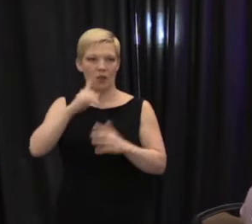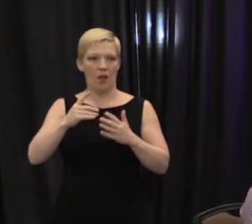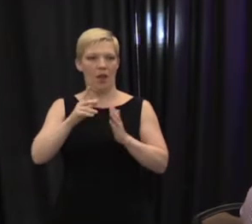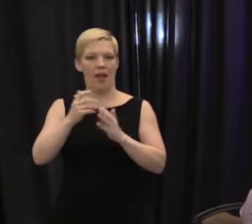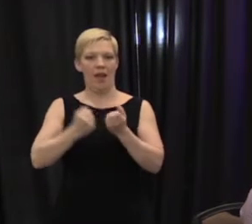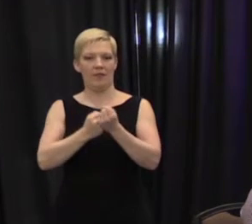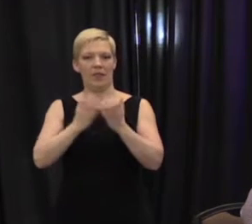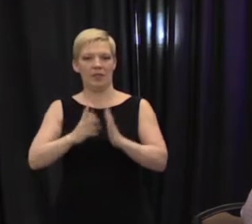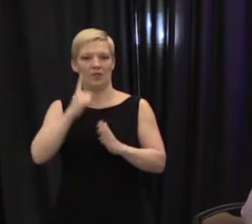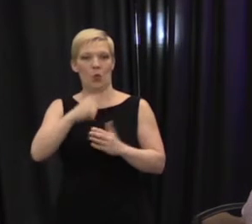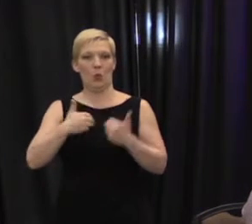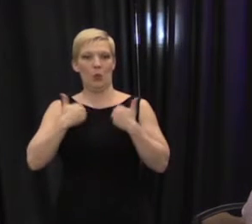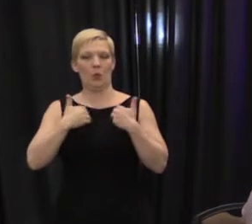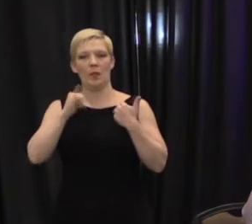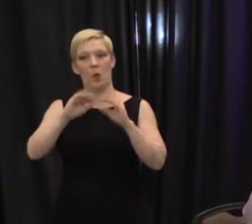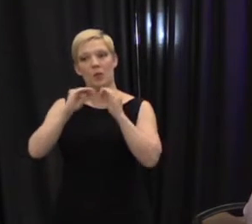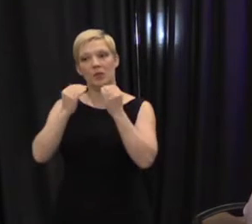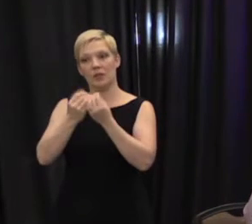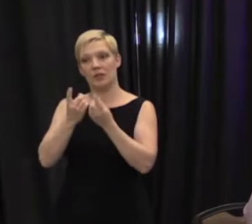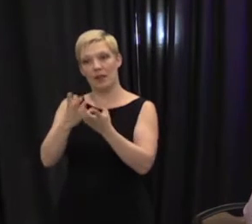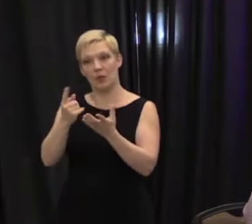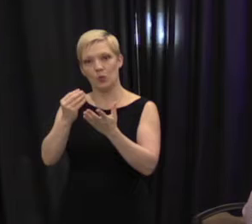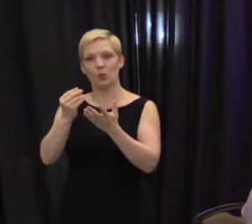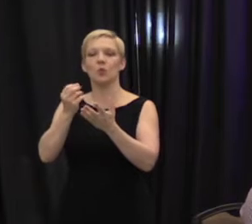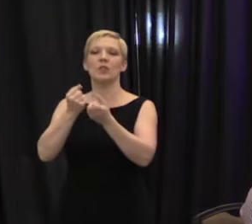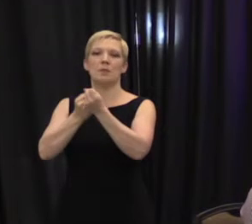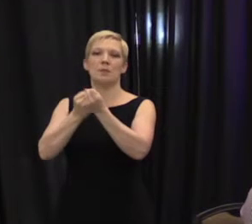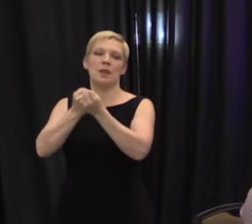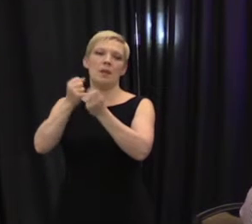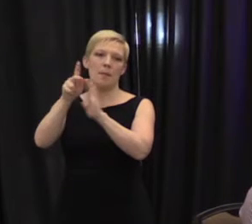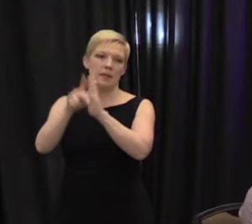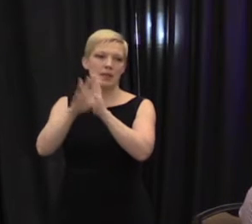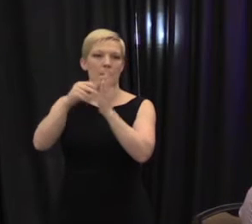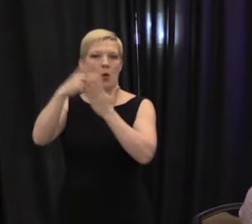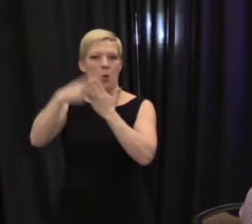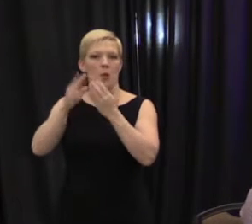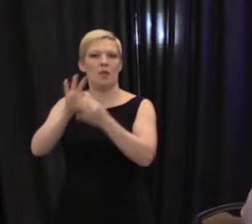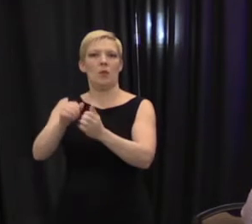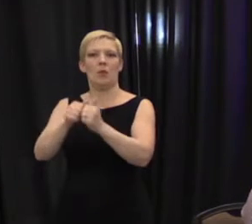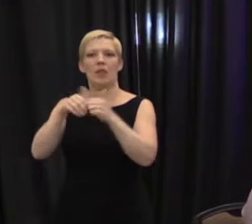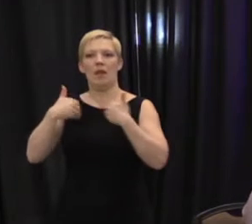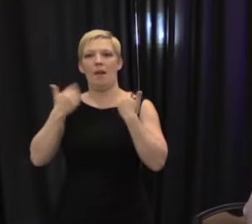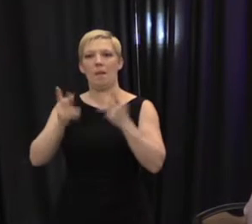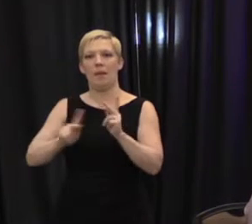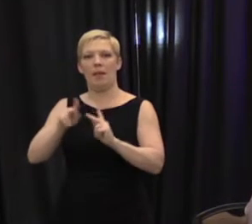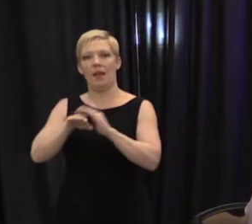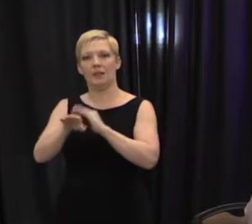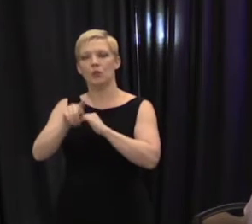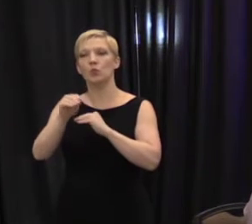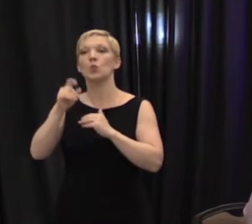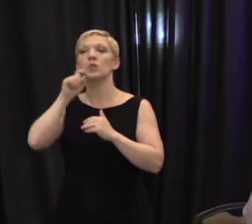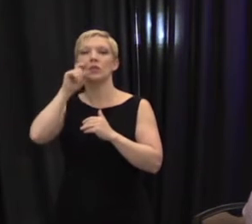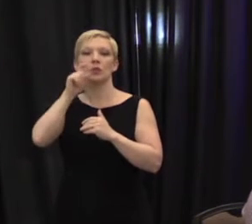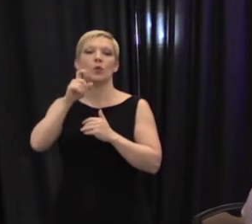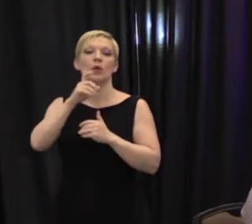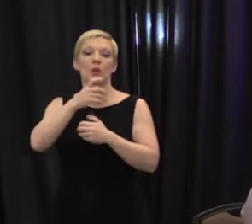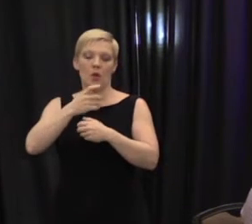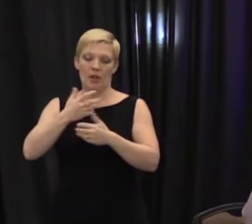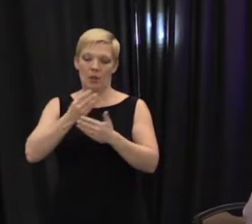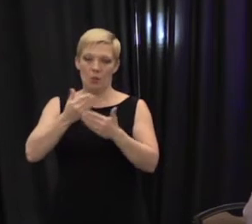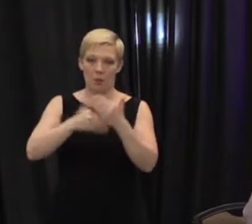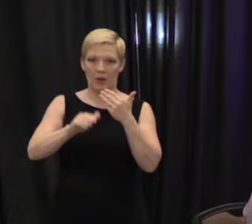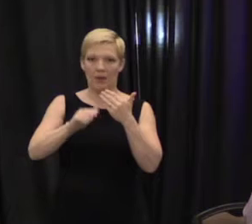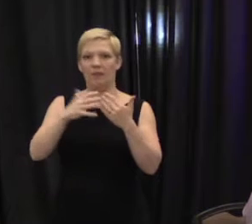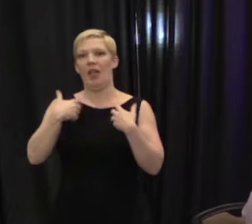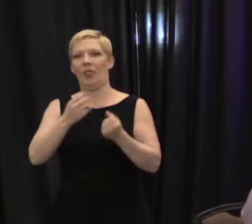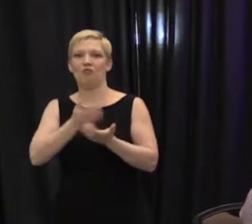is an organization dedicated to championing policies and programming related to young people's access to sexual and reproductive health and rights.